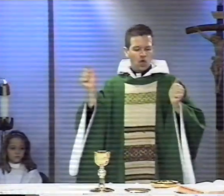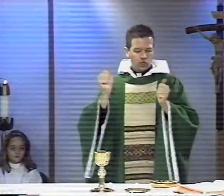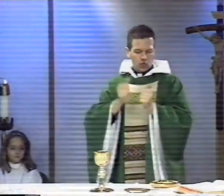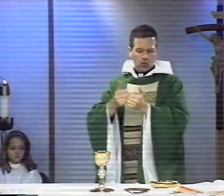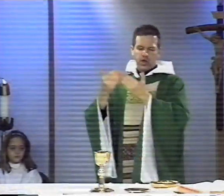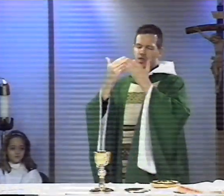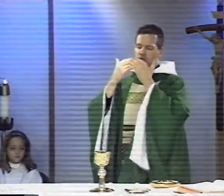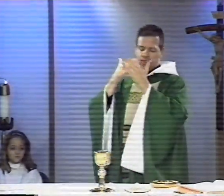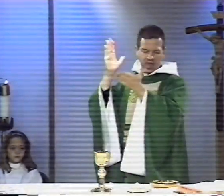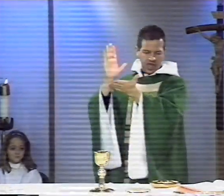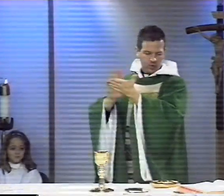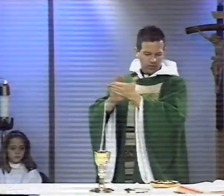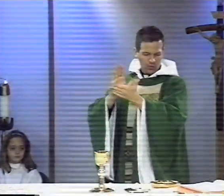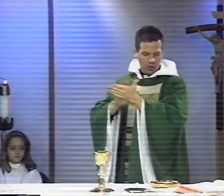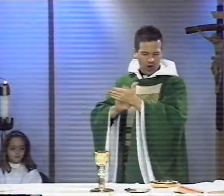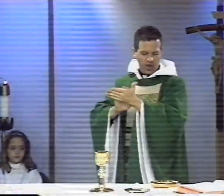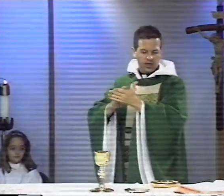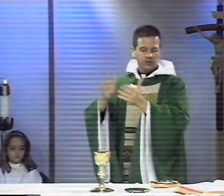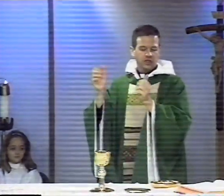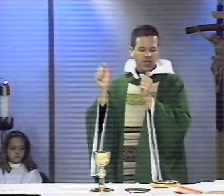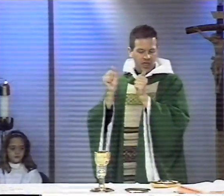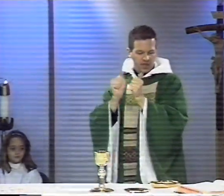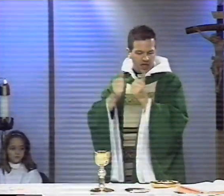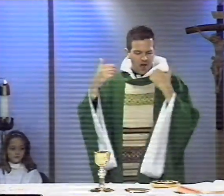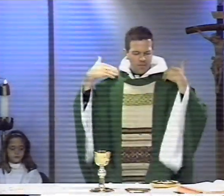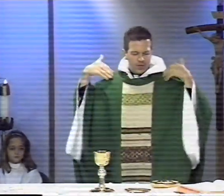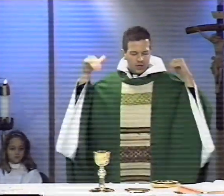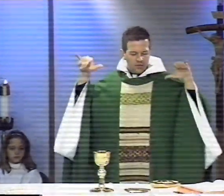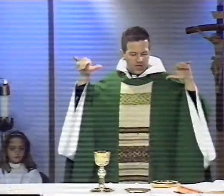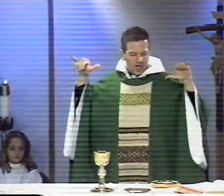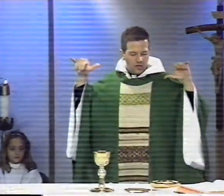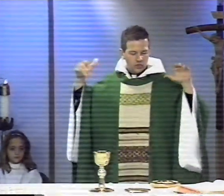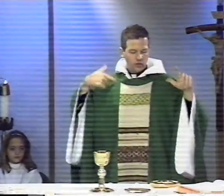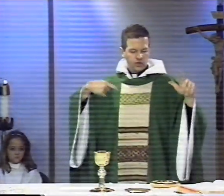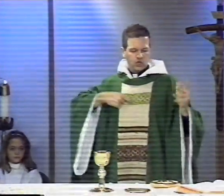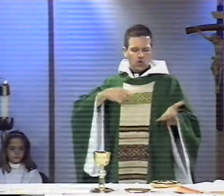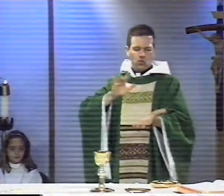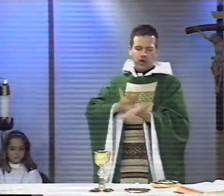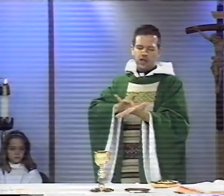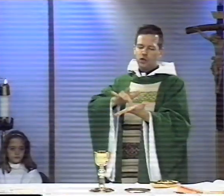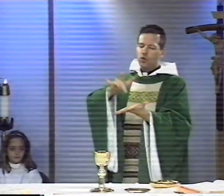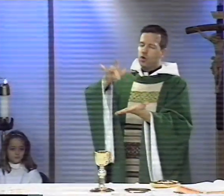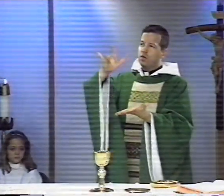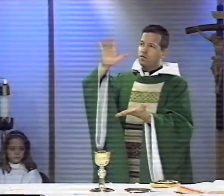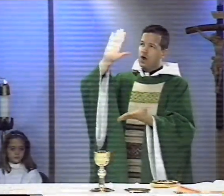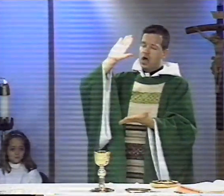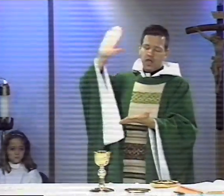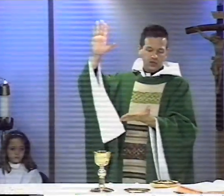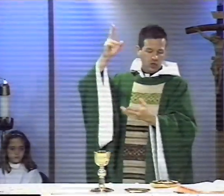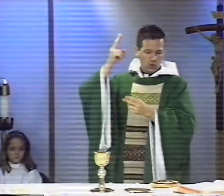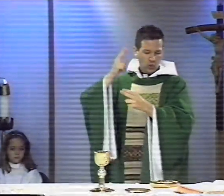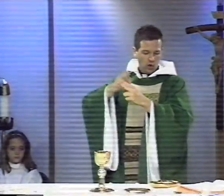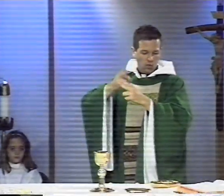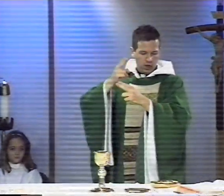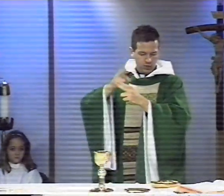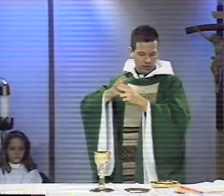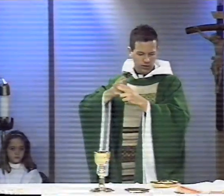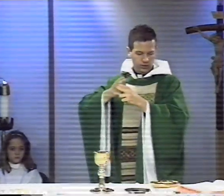So with thankful praise, in the company of the angels, we glorify your wonders.